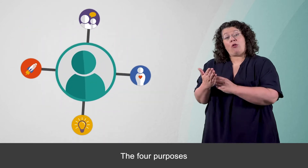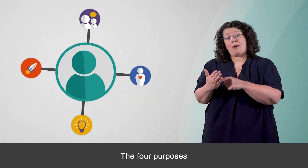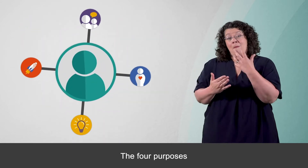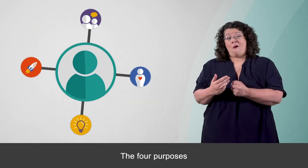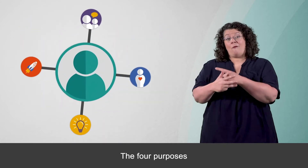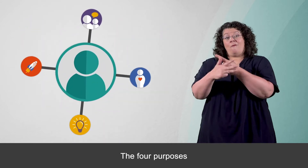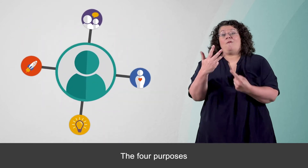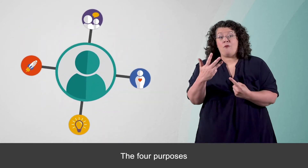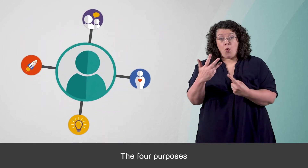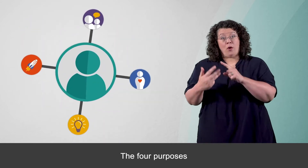The 4 purposes.